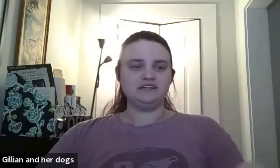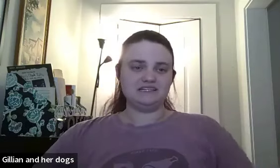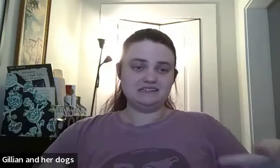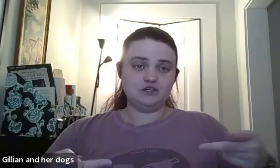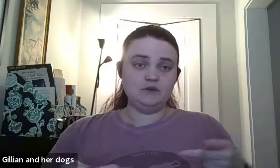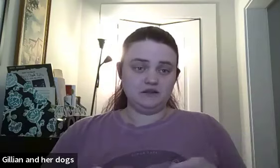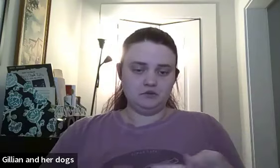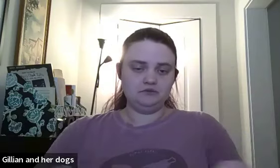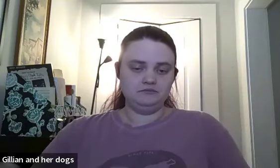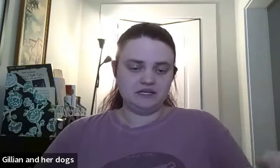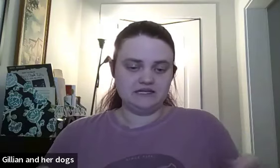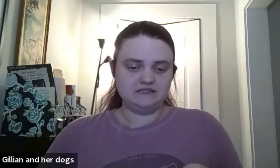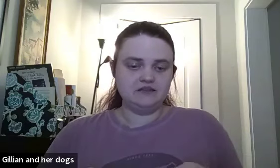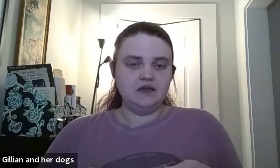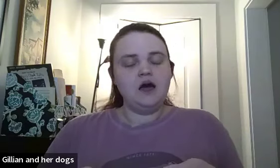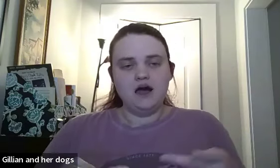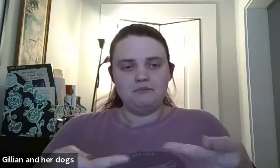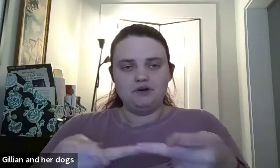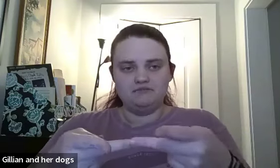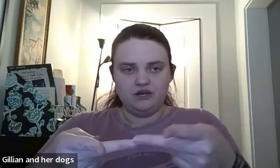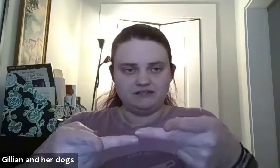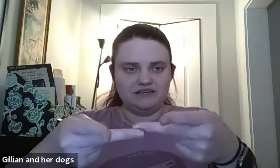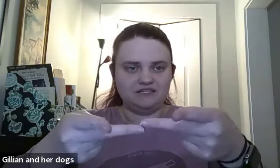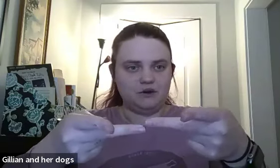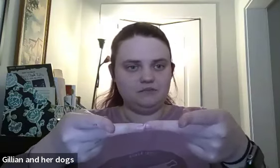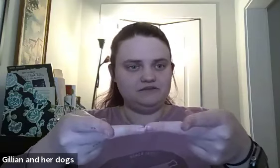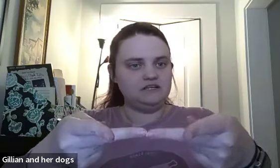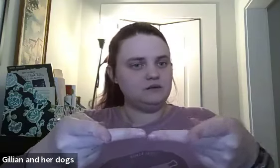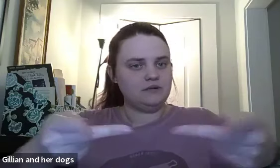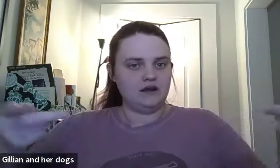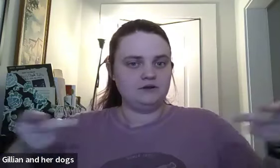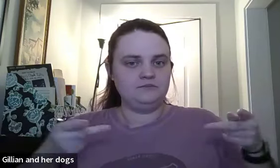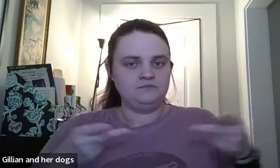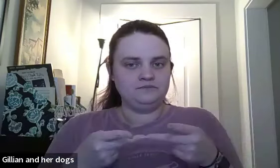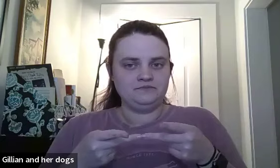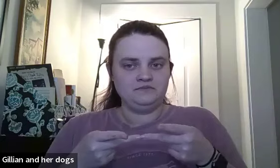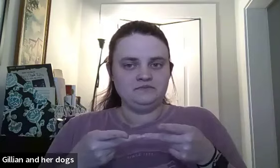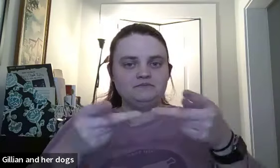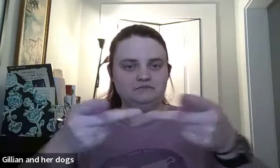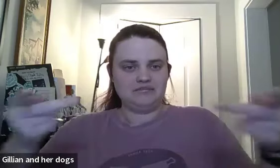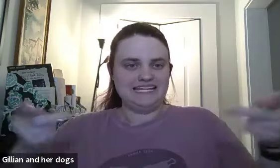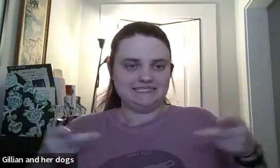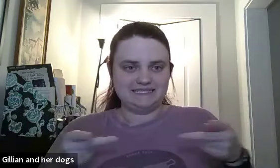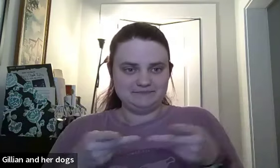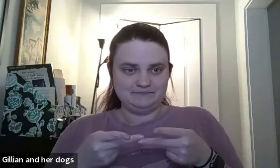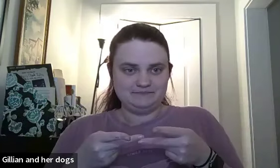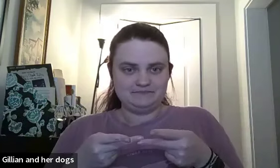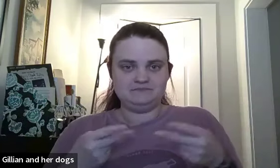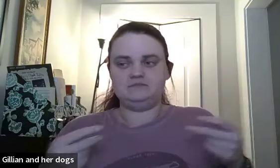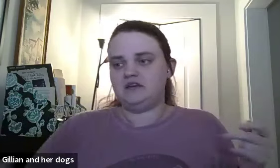Typically, it is a little bit lower, place, but you guys can't see, so I'm lifting it a little bit higher. Place.